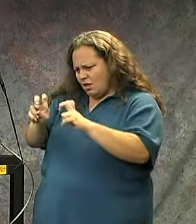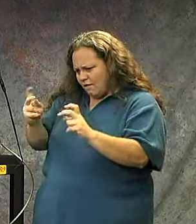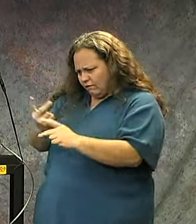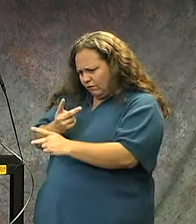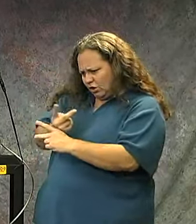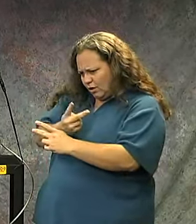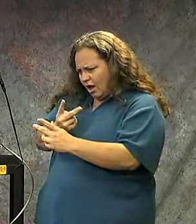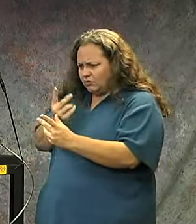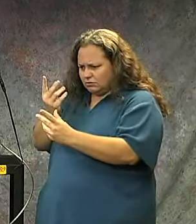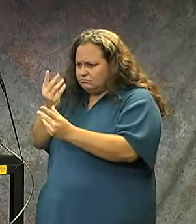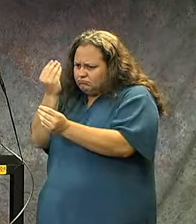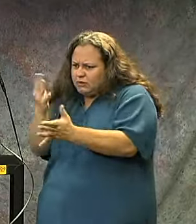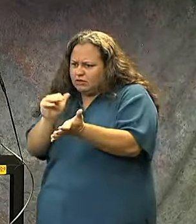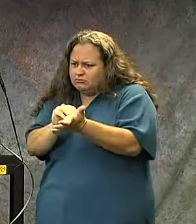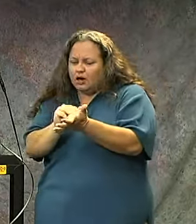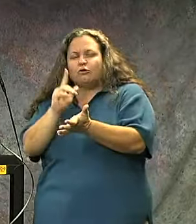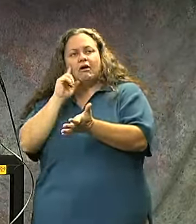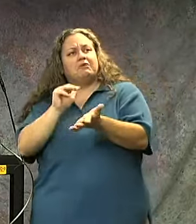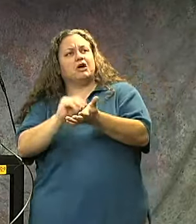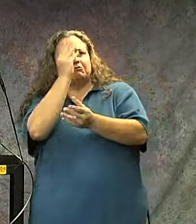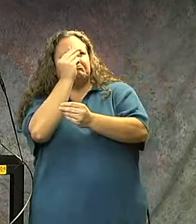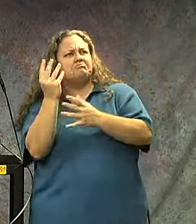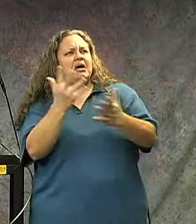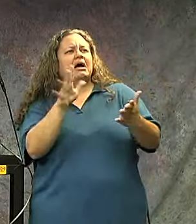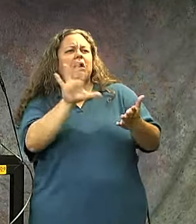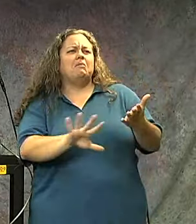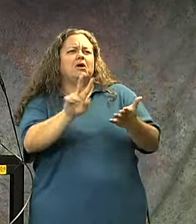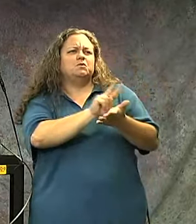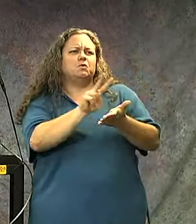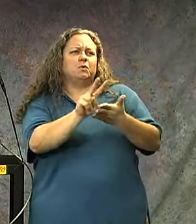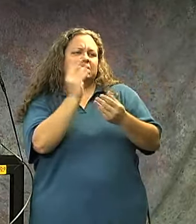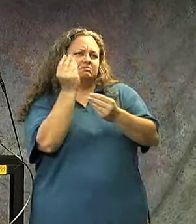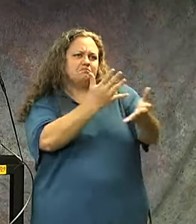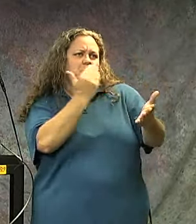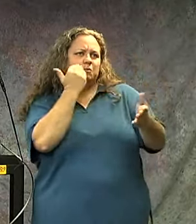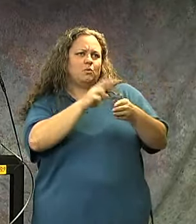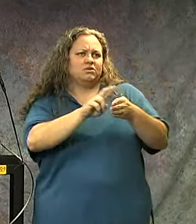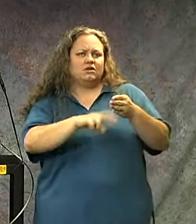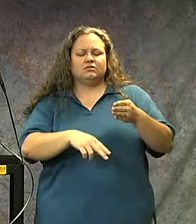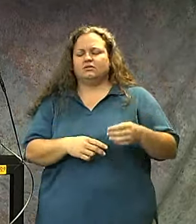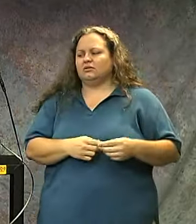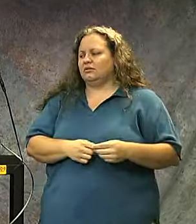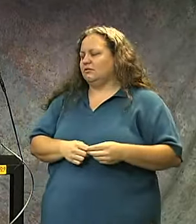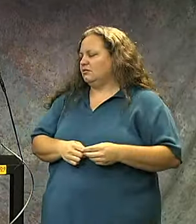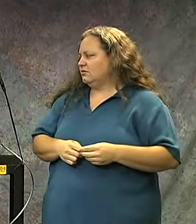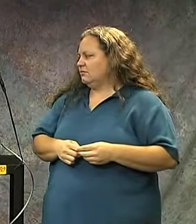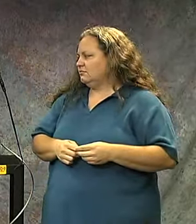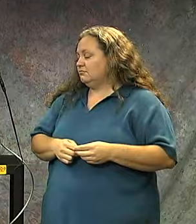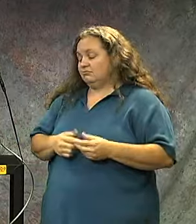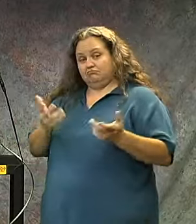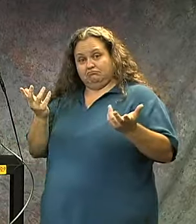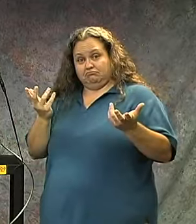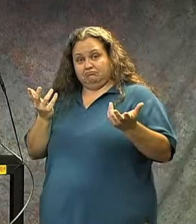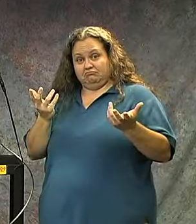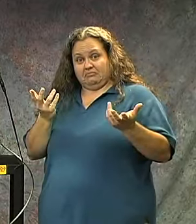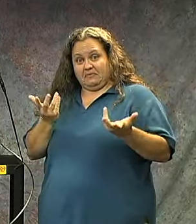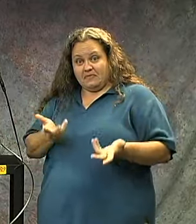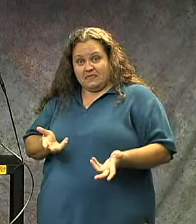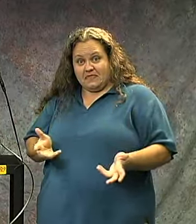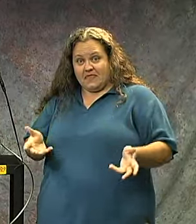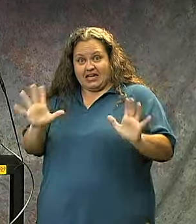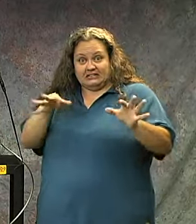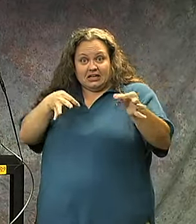on them. Then your doctor will let you know within 2 weeks what the results of those are. So that's it from the